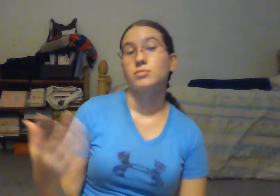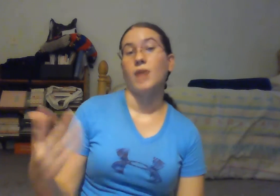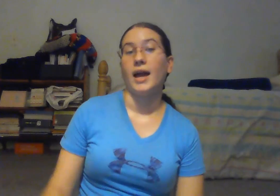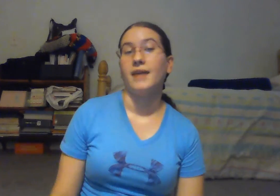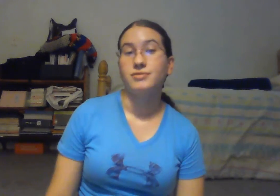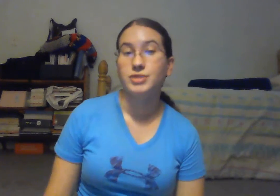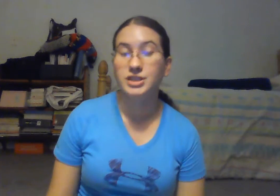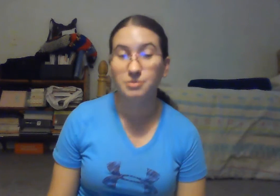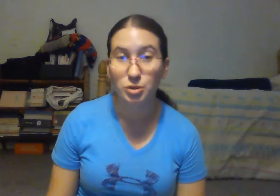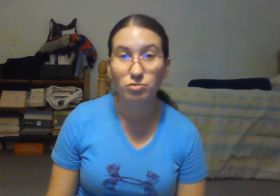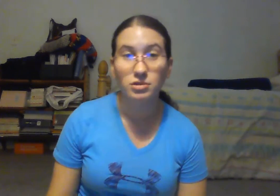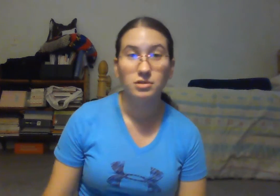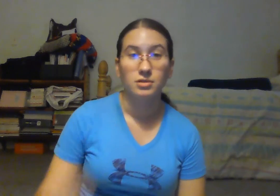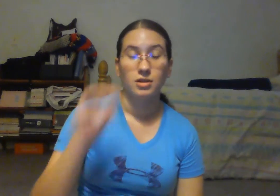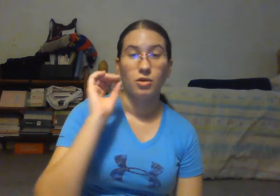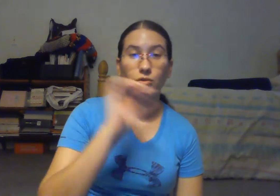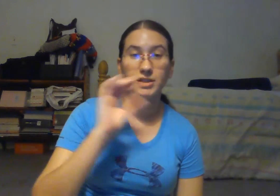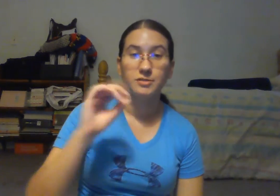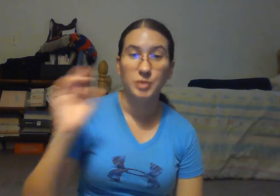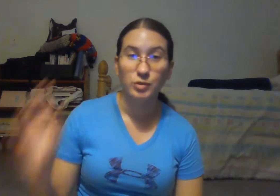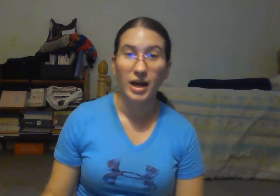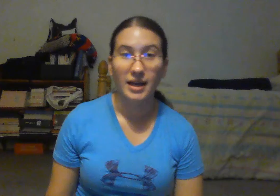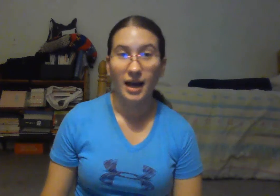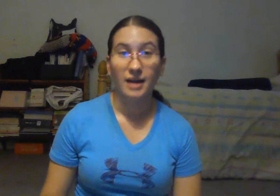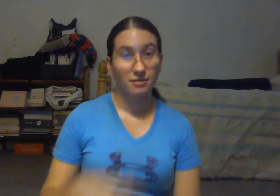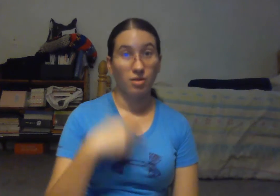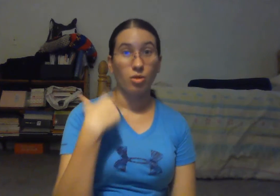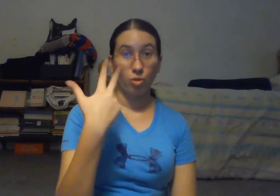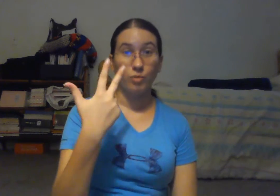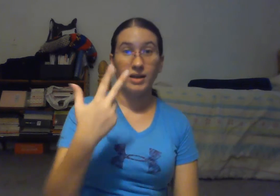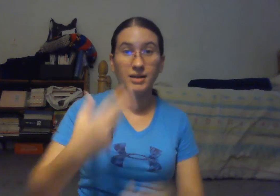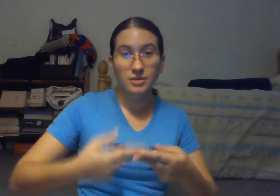I have 3 spoons. 3 spoon I have.